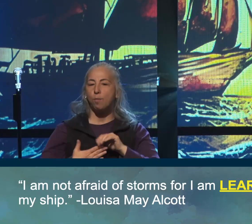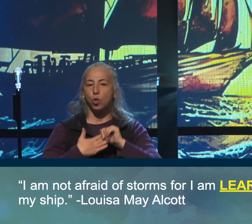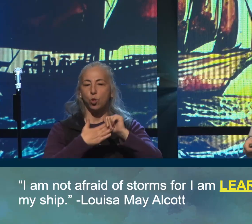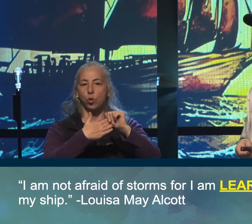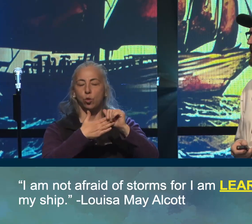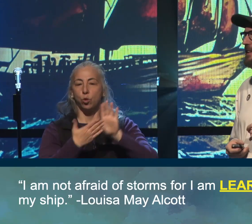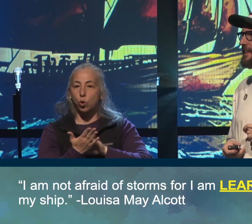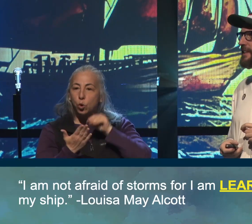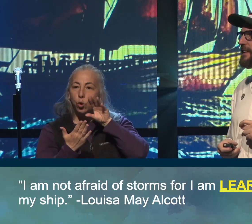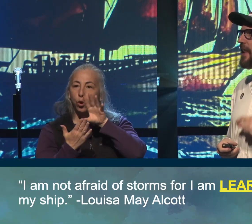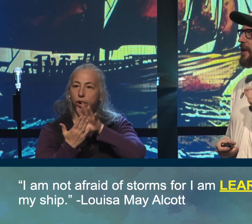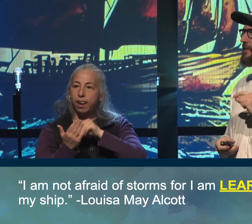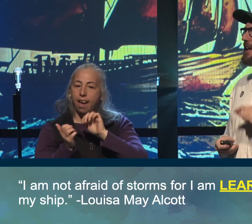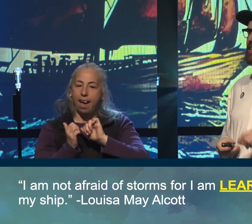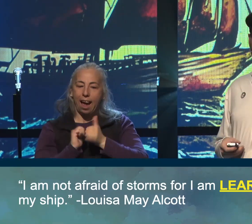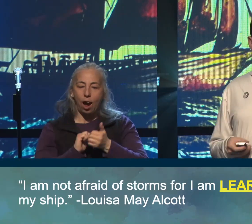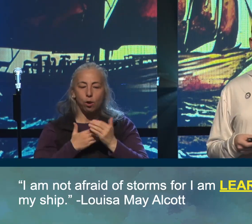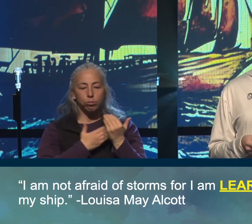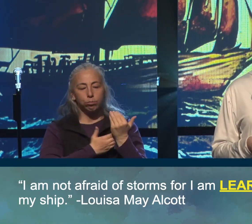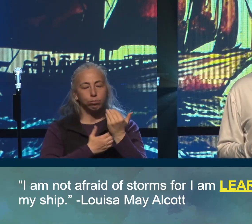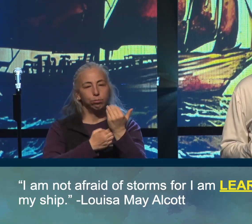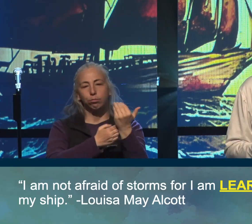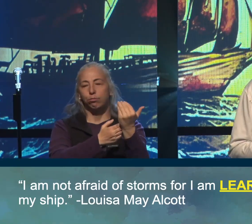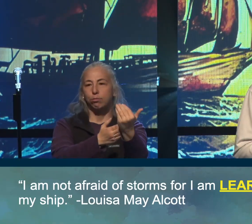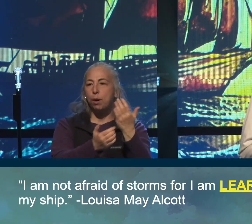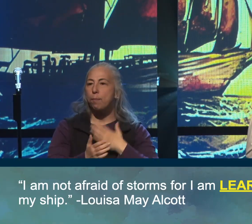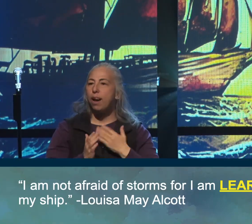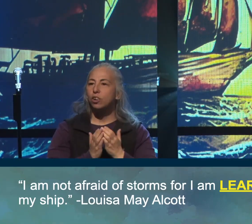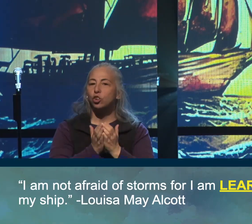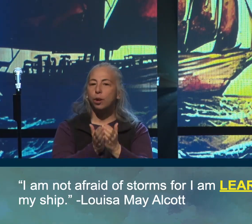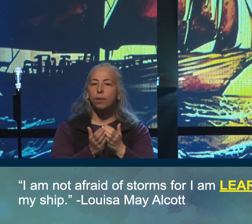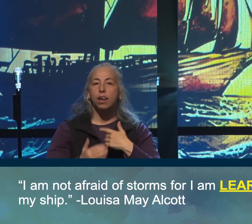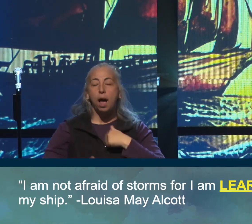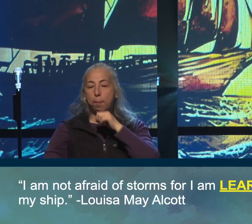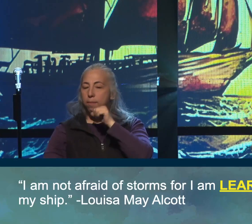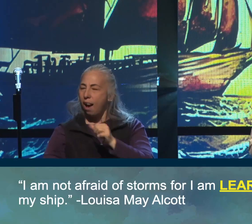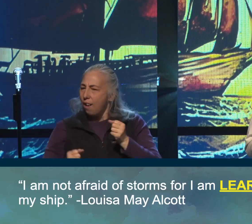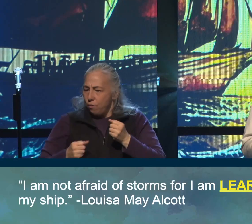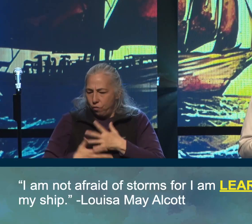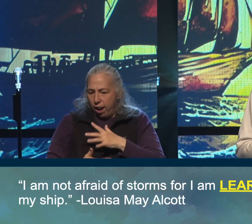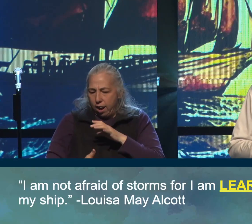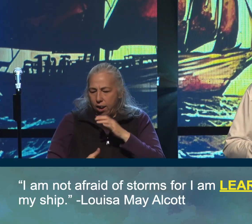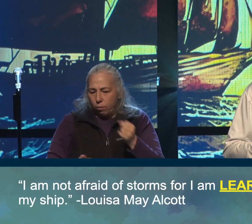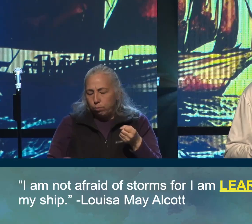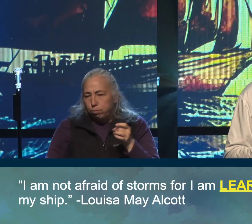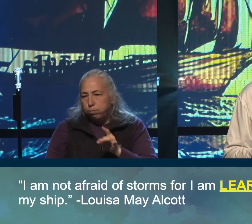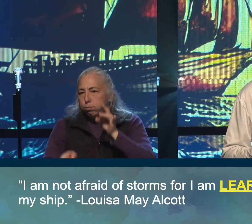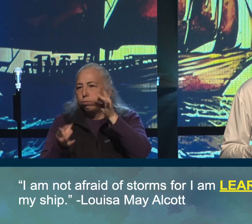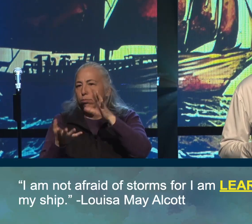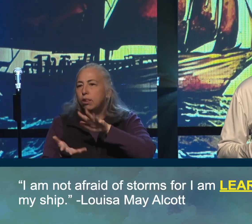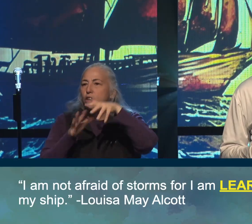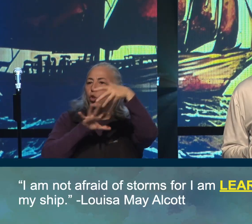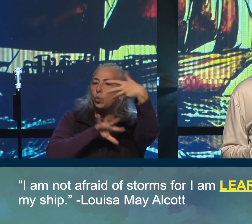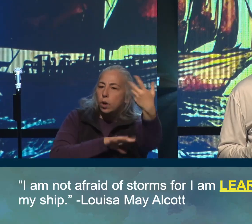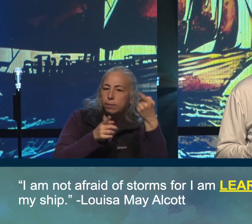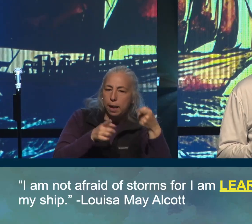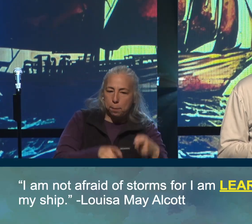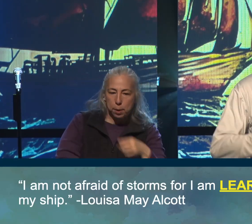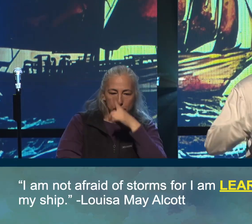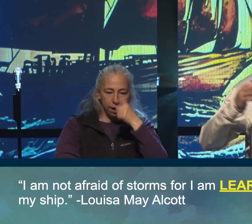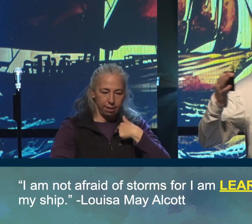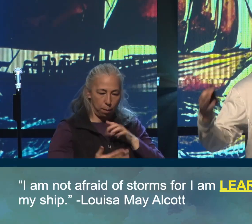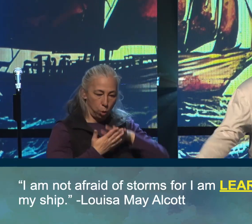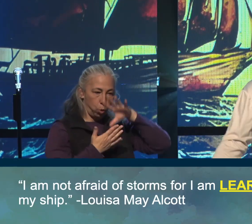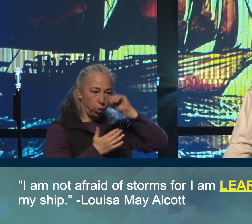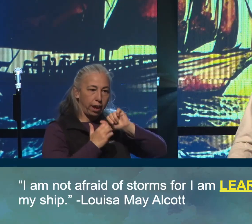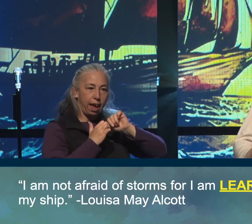ship." I love that. She said, "I'm not afraid of storms, for I am learning how to sail my ship." And